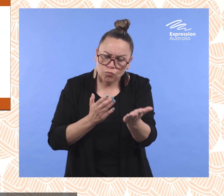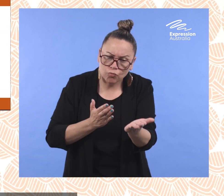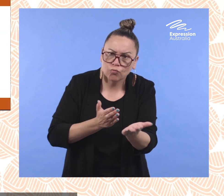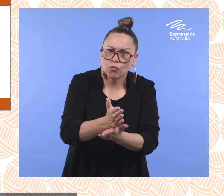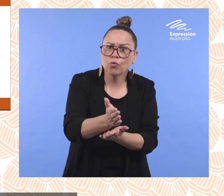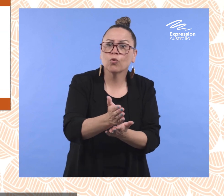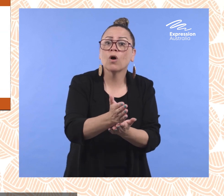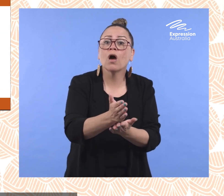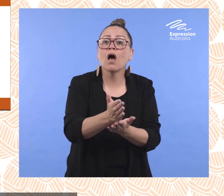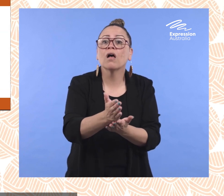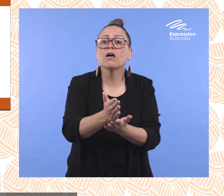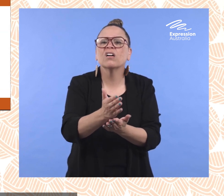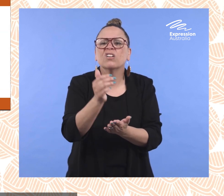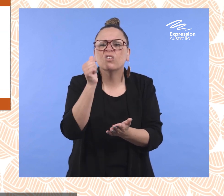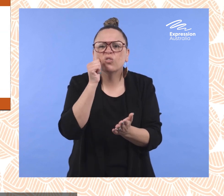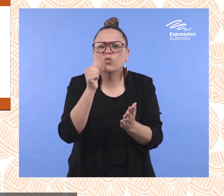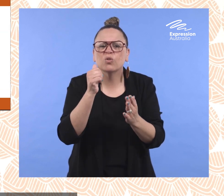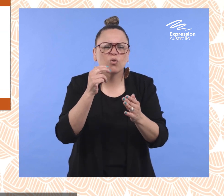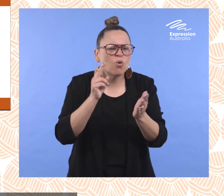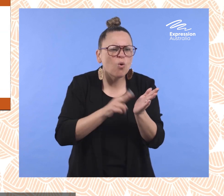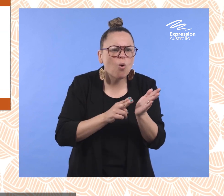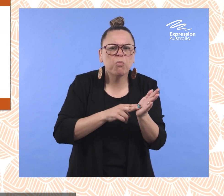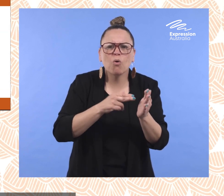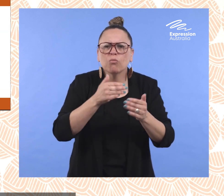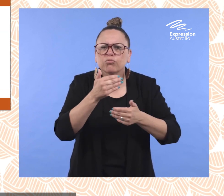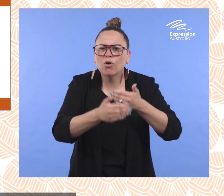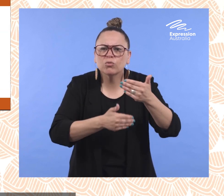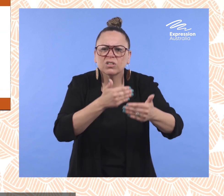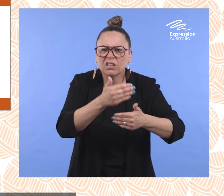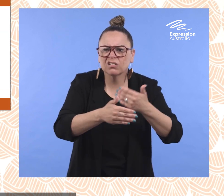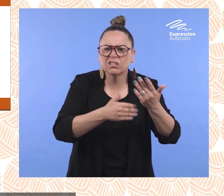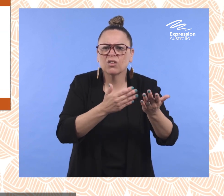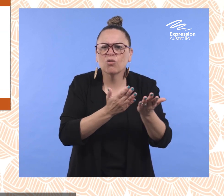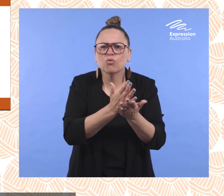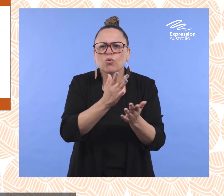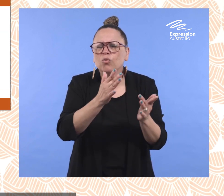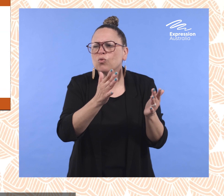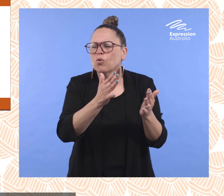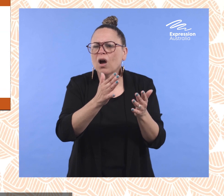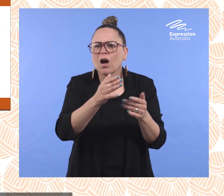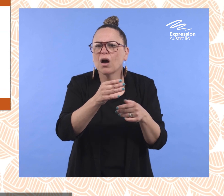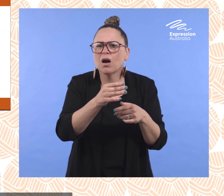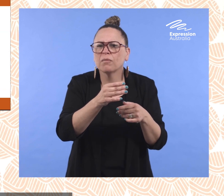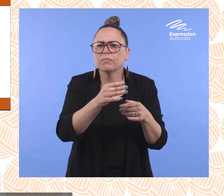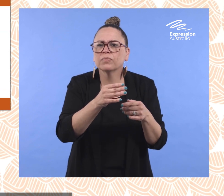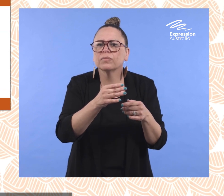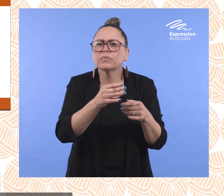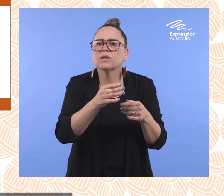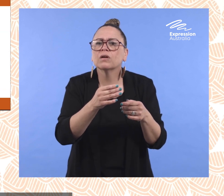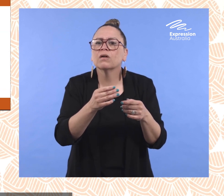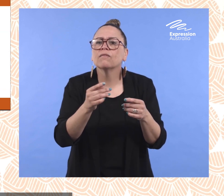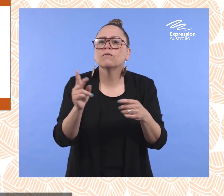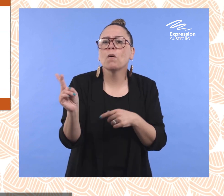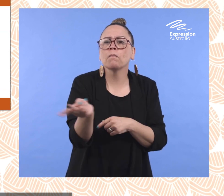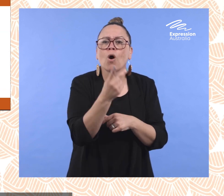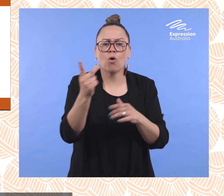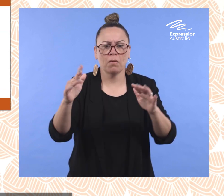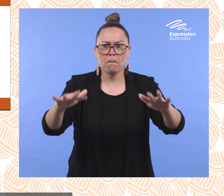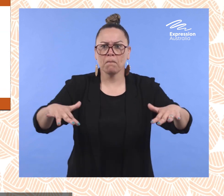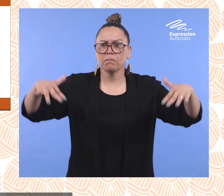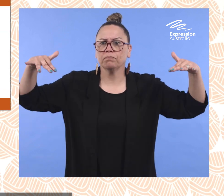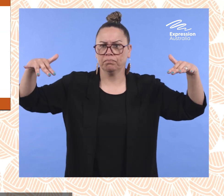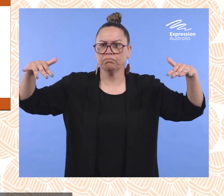the standard normal processes by the elected representatives in both houses of Parliament.